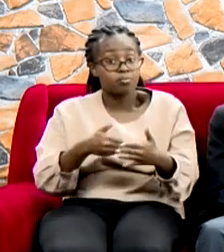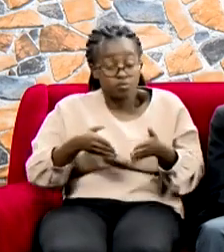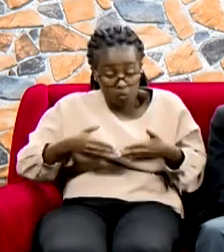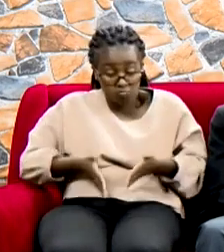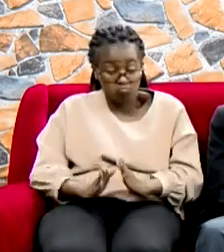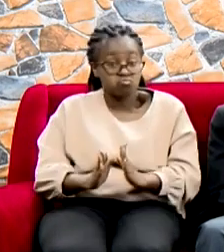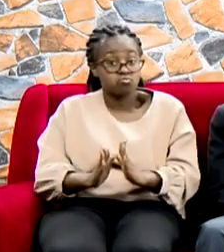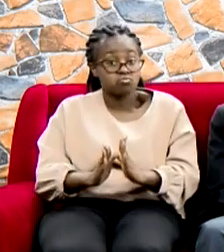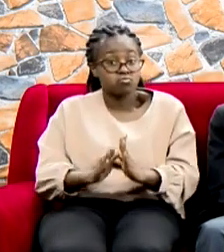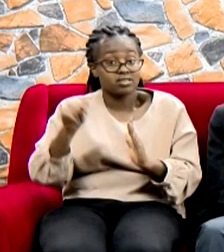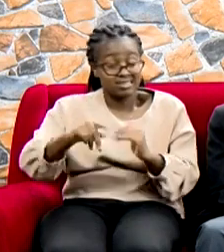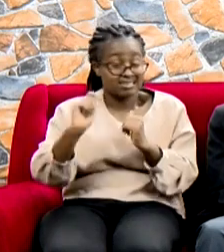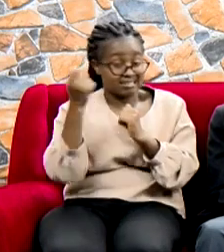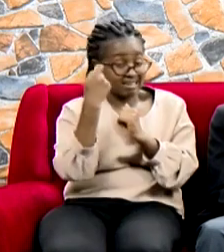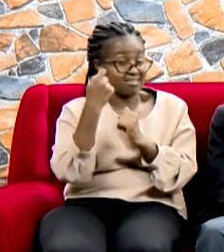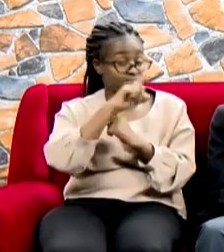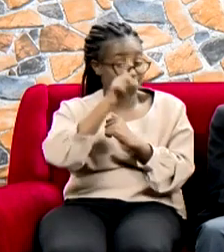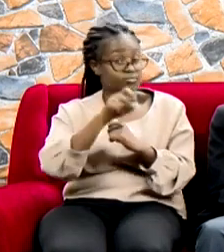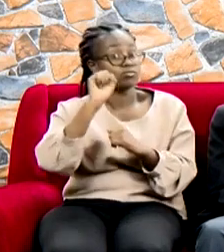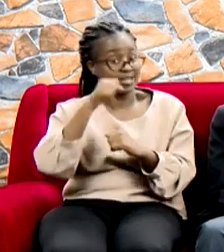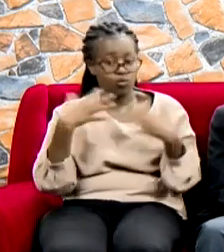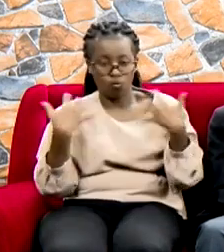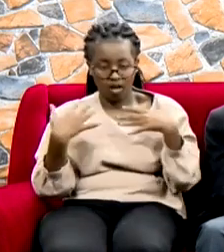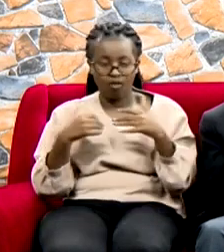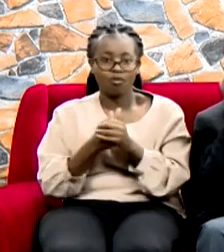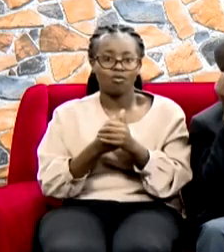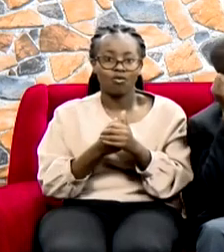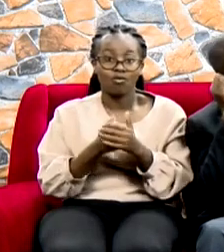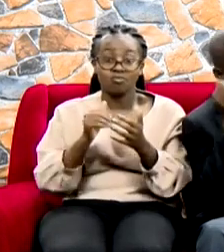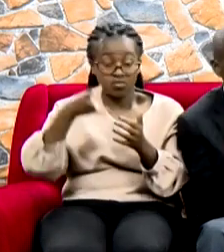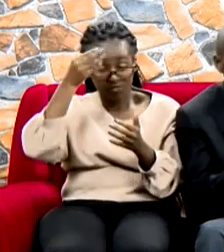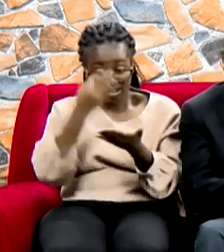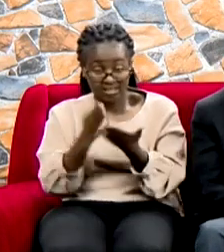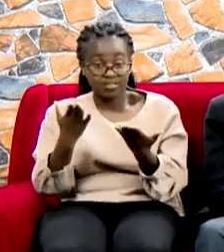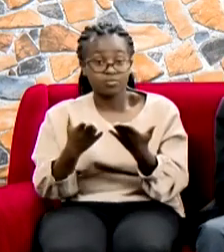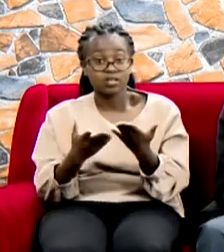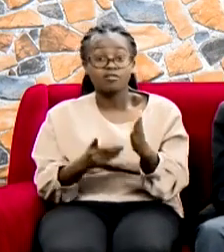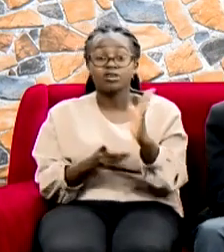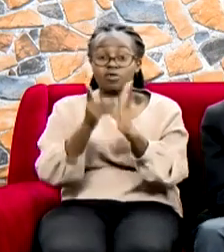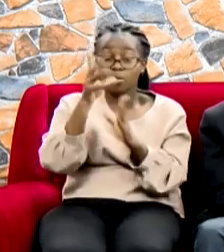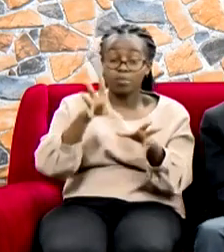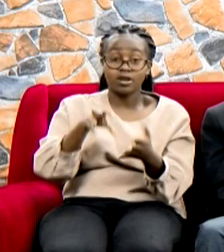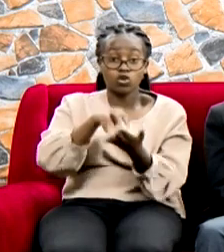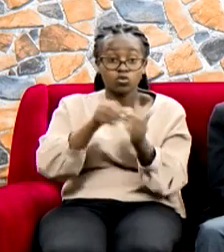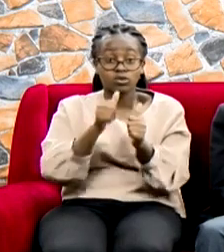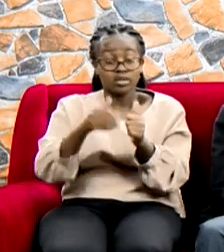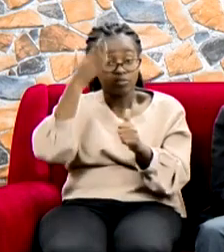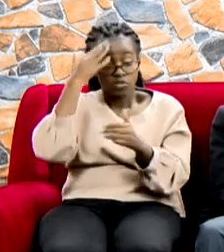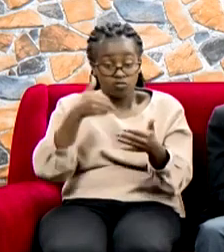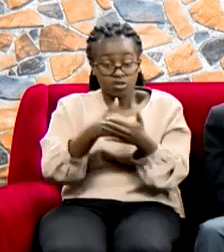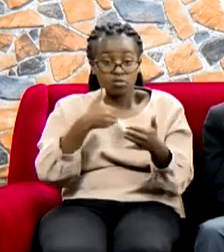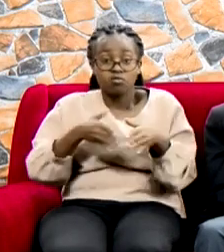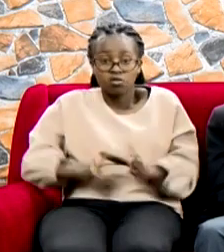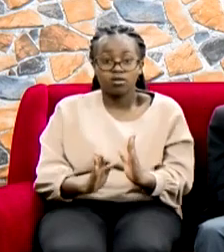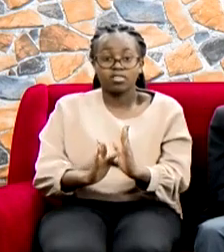certain signs. In Kenya? Even in Kenya. Oh, wow. Yeah, there are quite a number of conditions, developmental conditions that can be detected before birth.